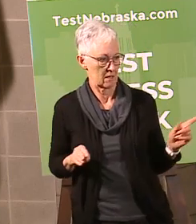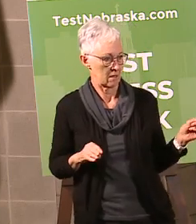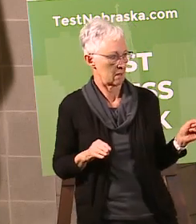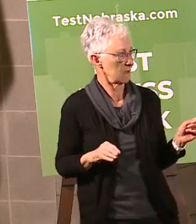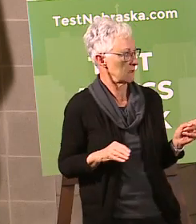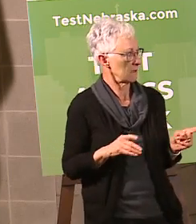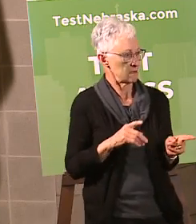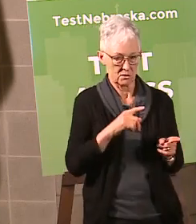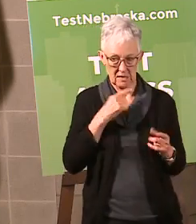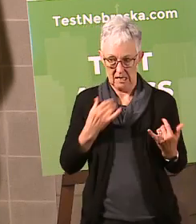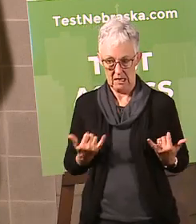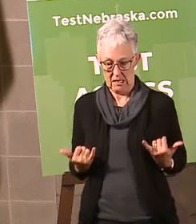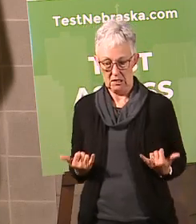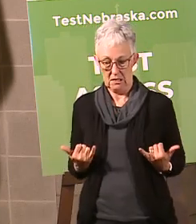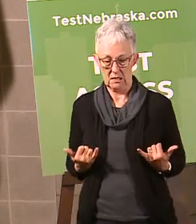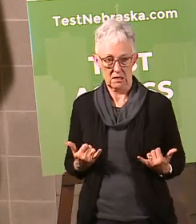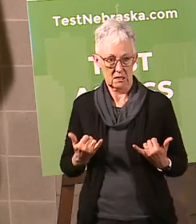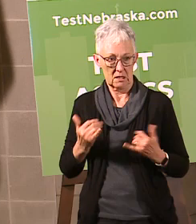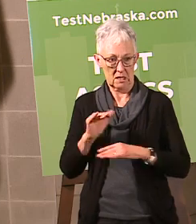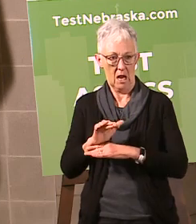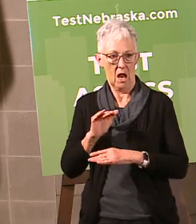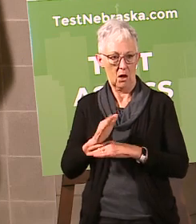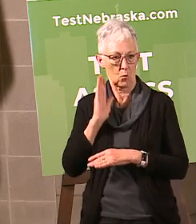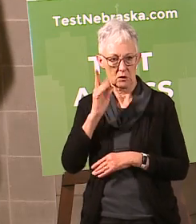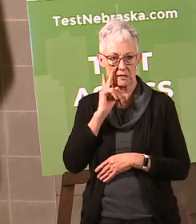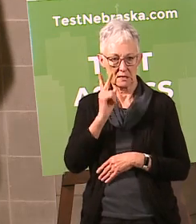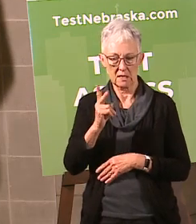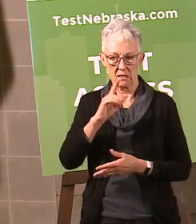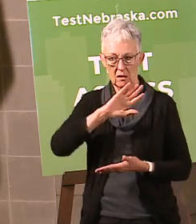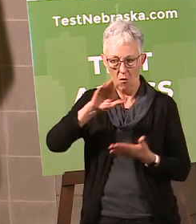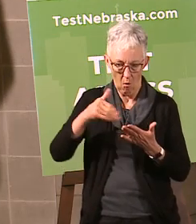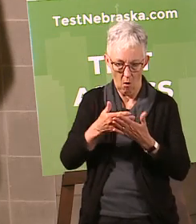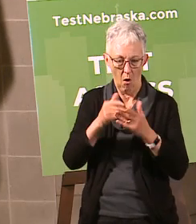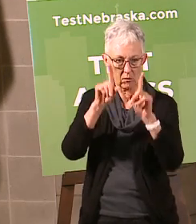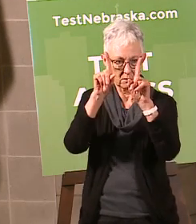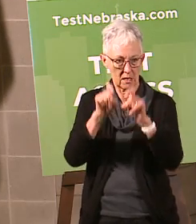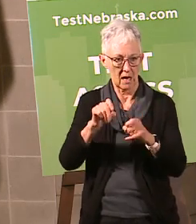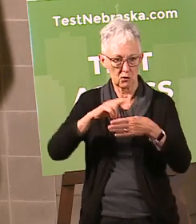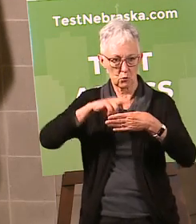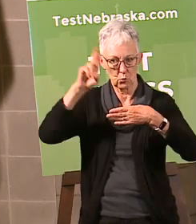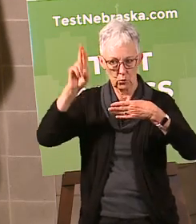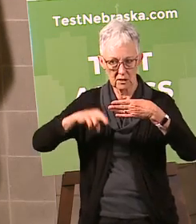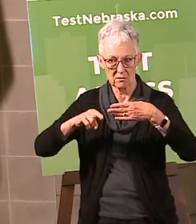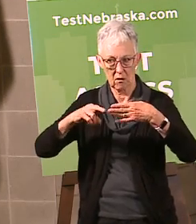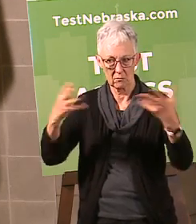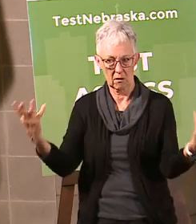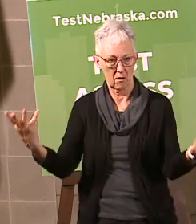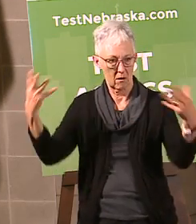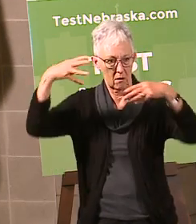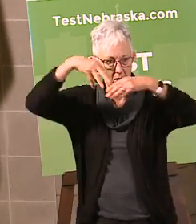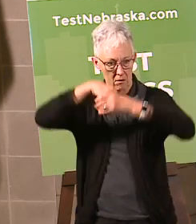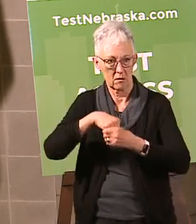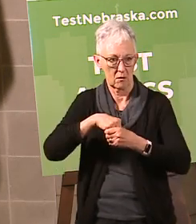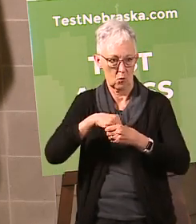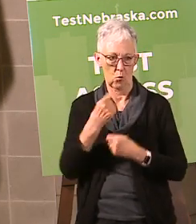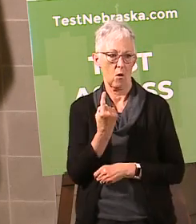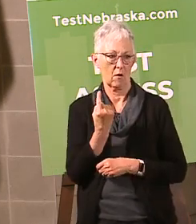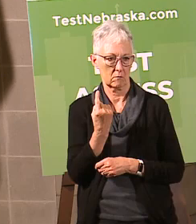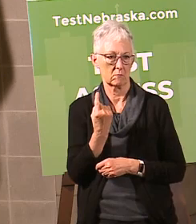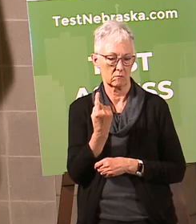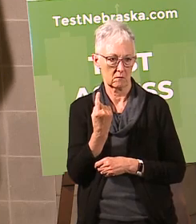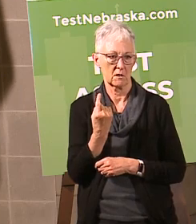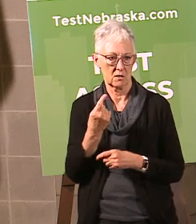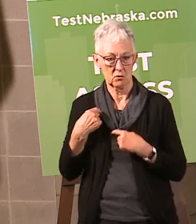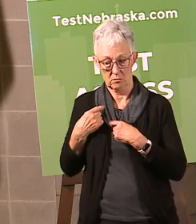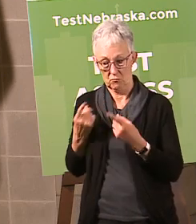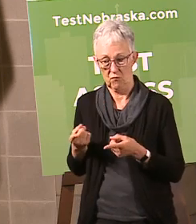all that data is going to be reflected in our published dashboard, so you'll see all the test results. So what you've been seeing up until now has been just the results from all the labs